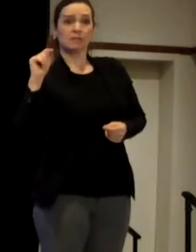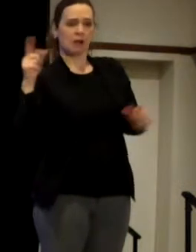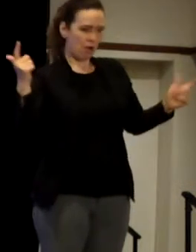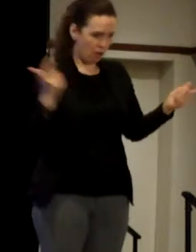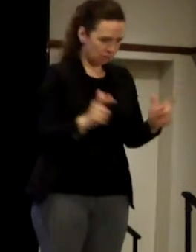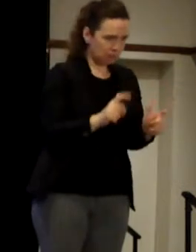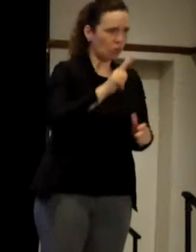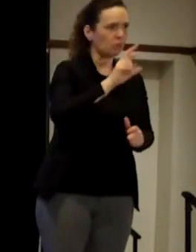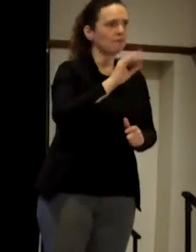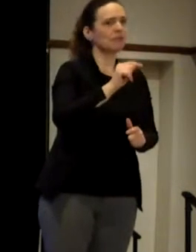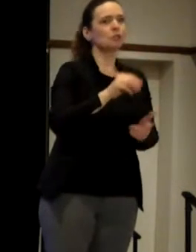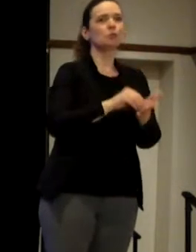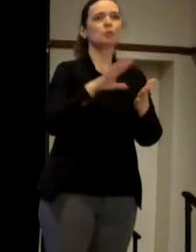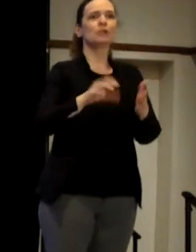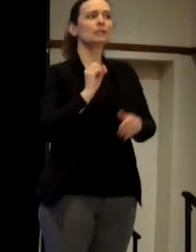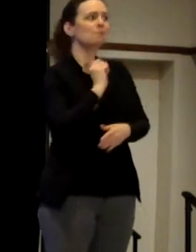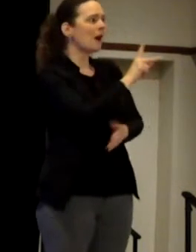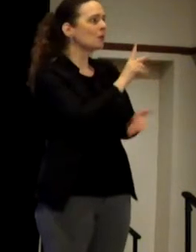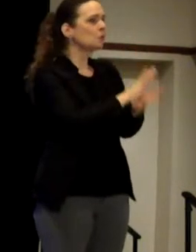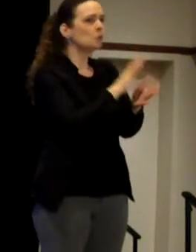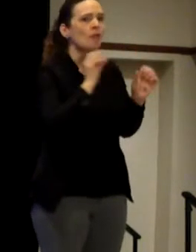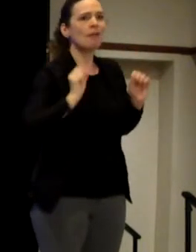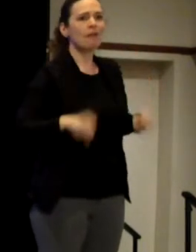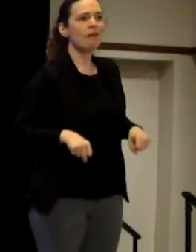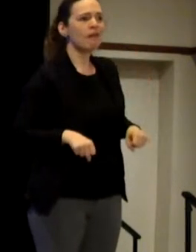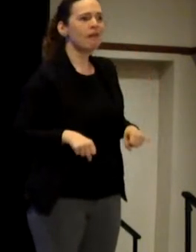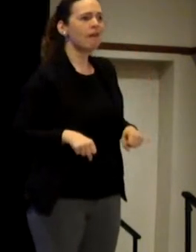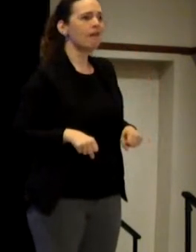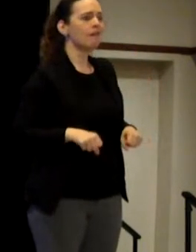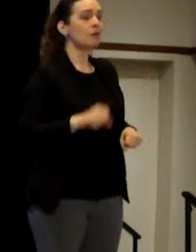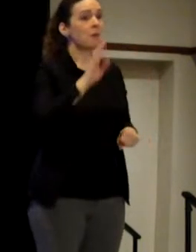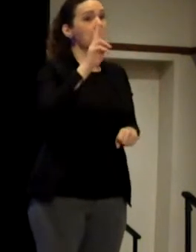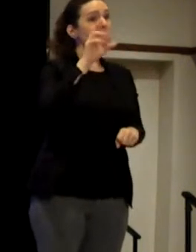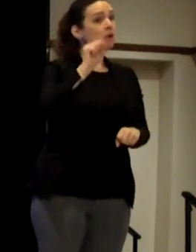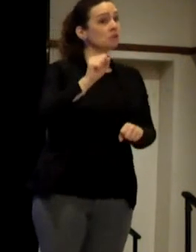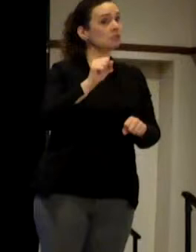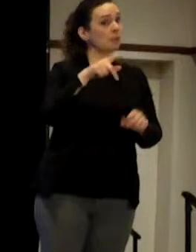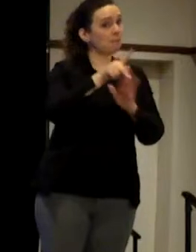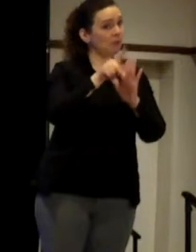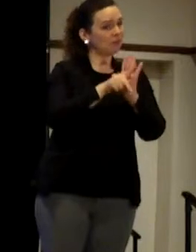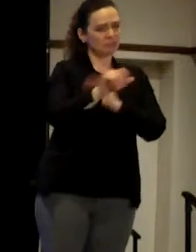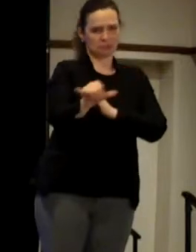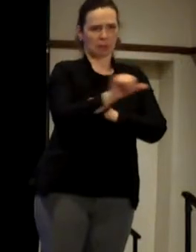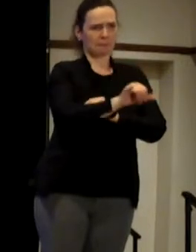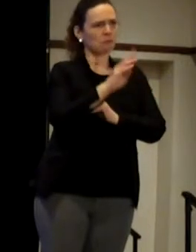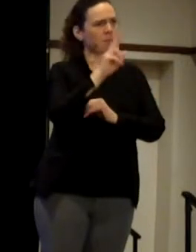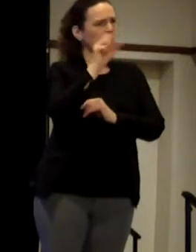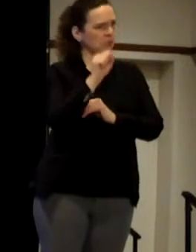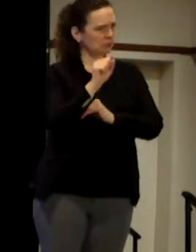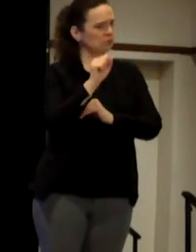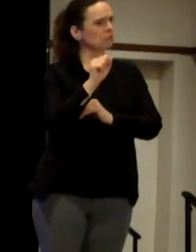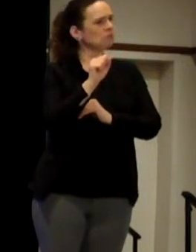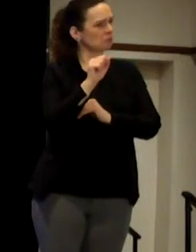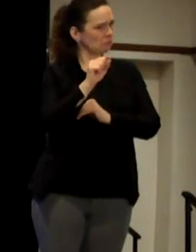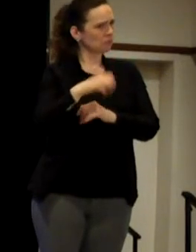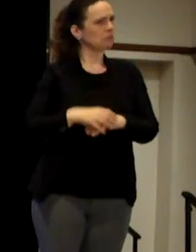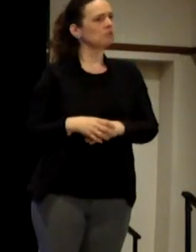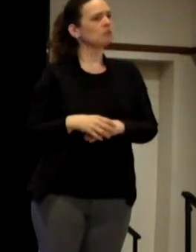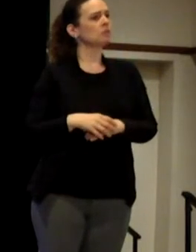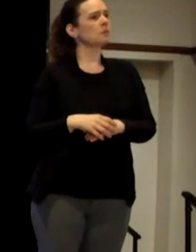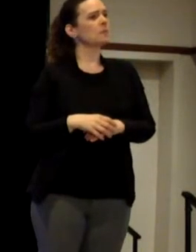talks about busing policies and ways kids could potentially be within 6 feet for a period of time on